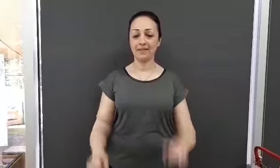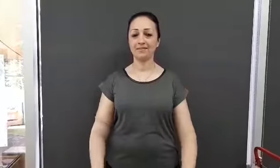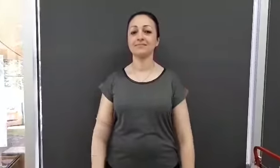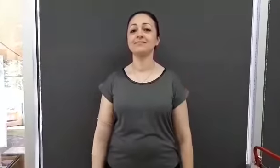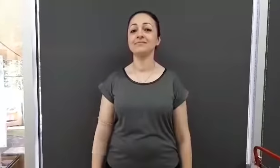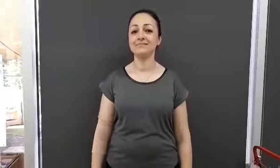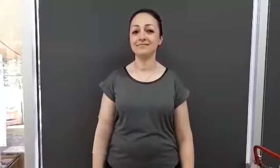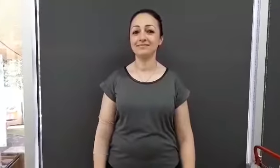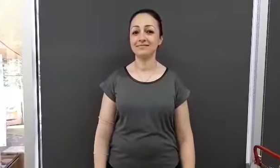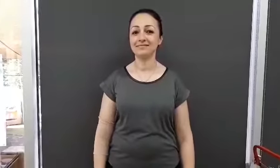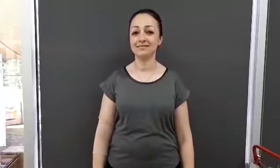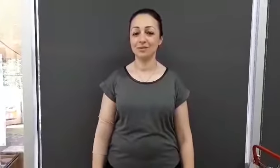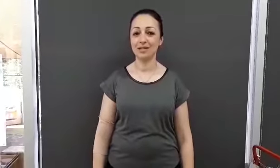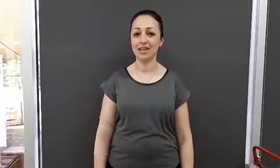Mmm, do it again.